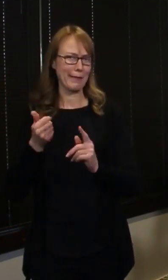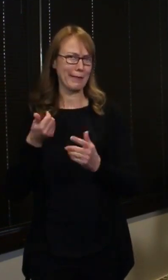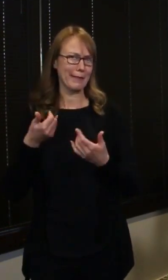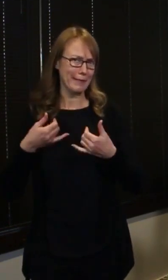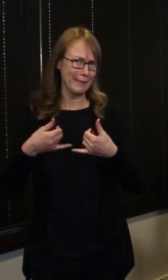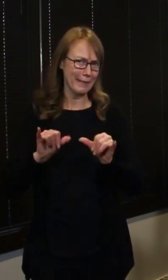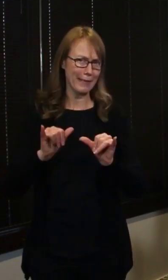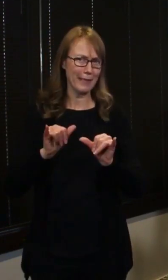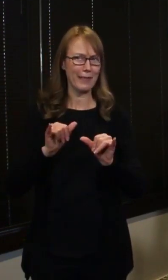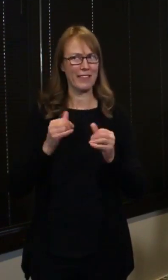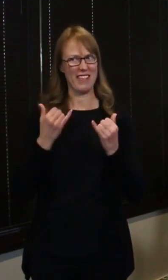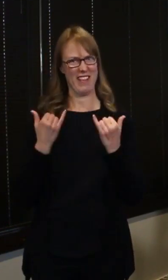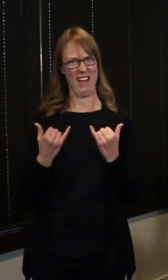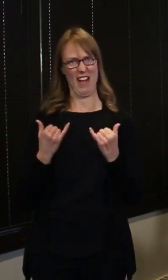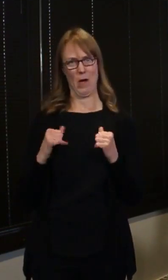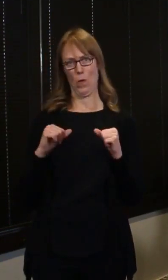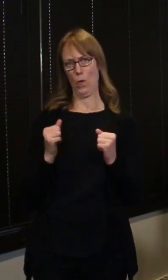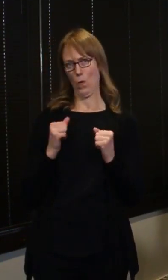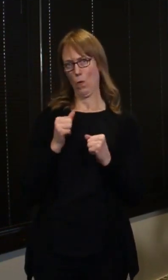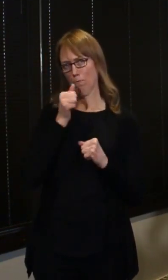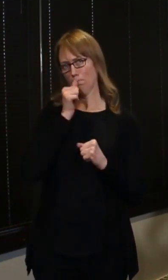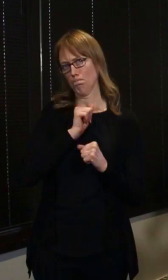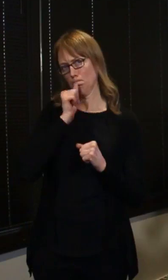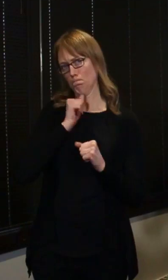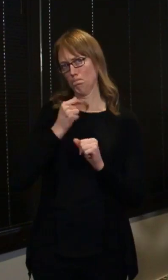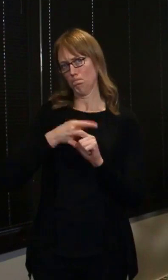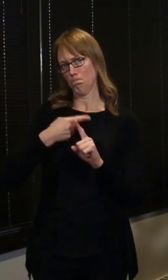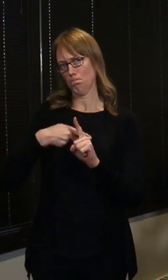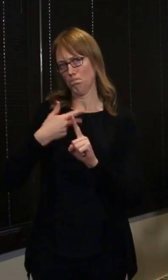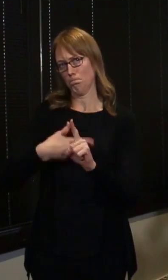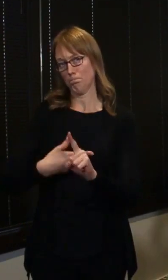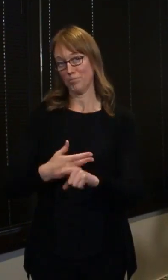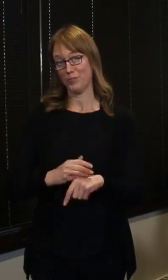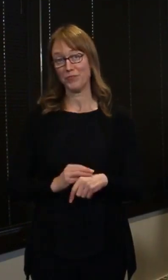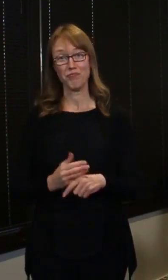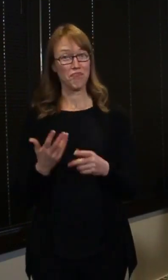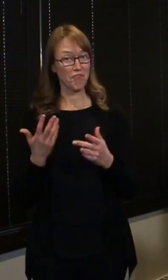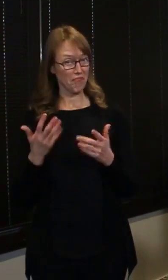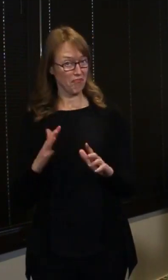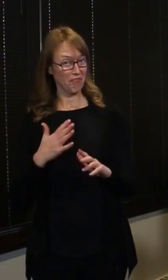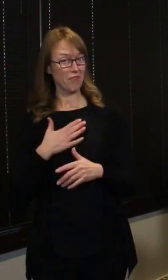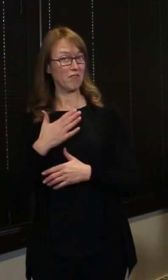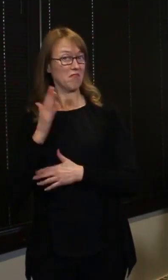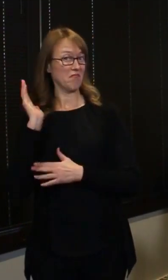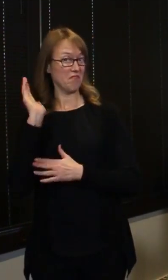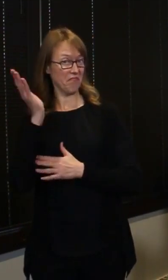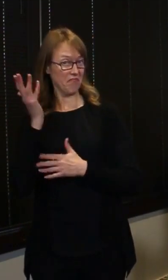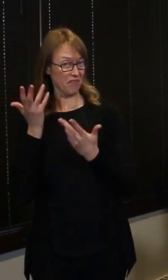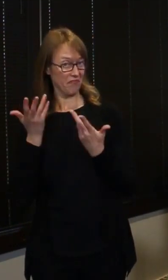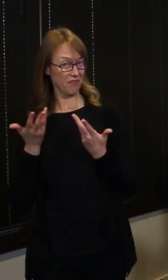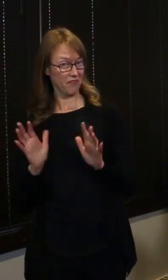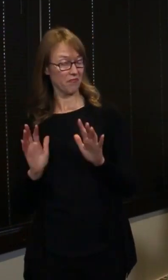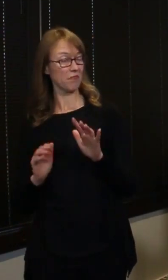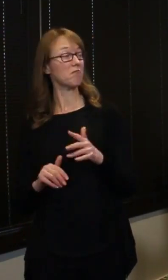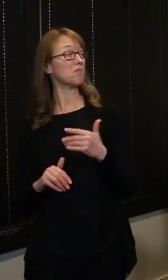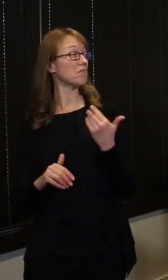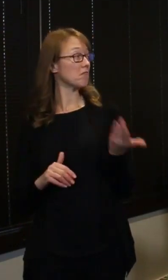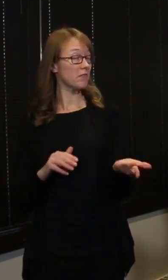through till we get warmer weather and get more vaccine. And so that'll conclude my remarks, and now we'll take some questions from the